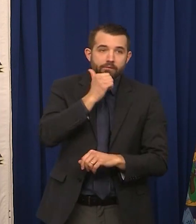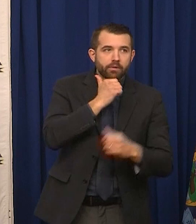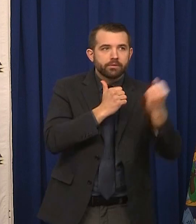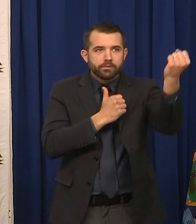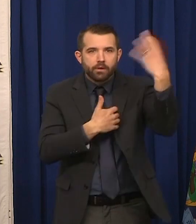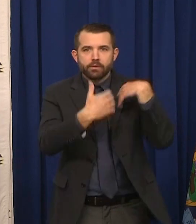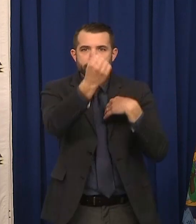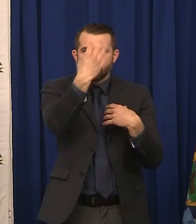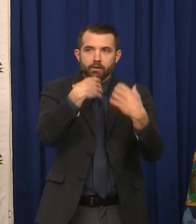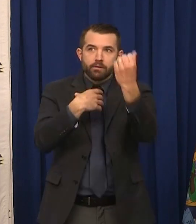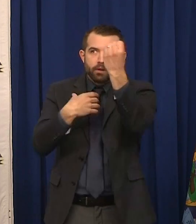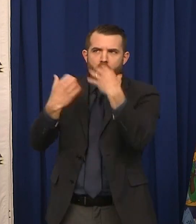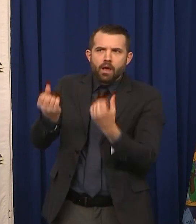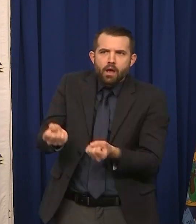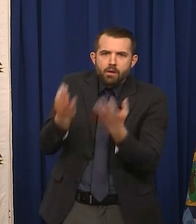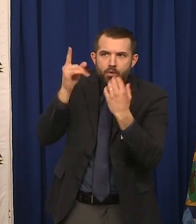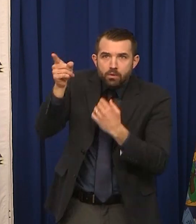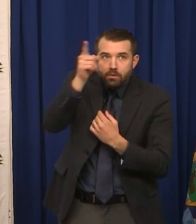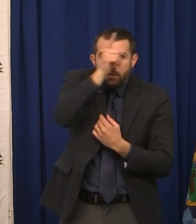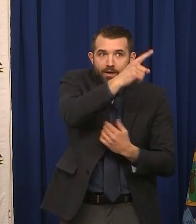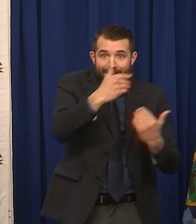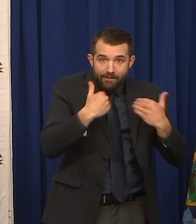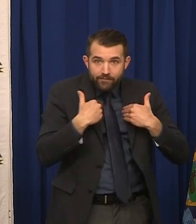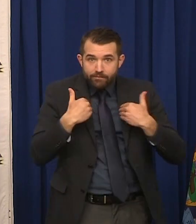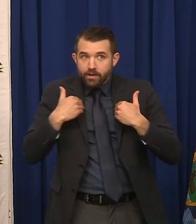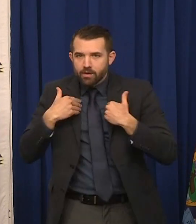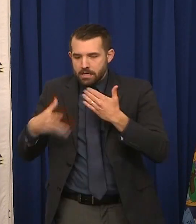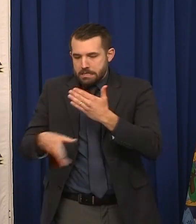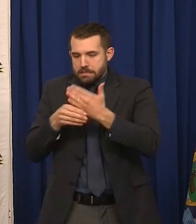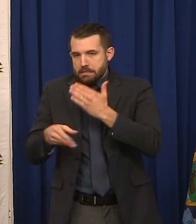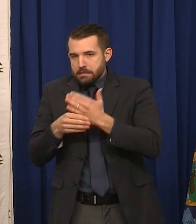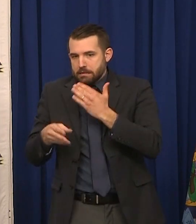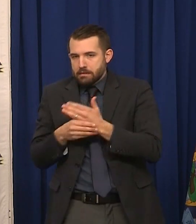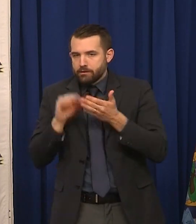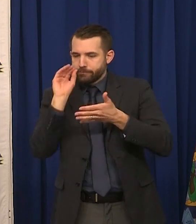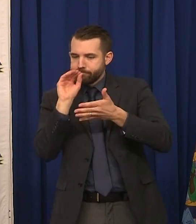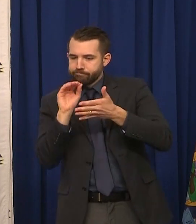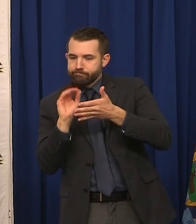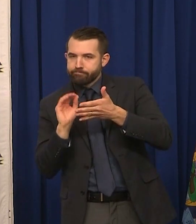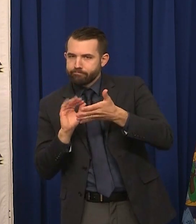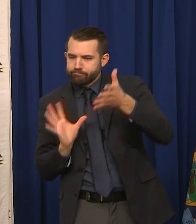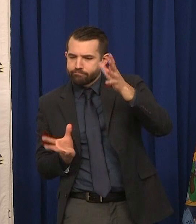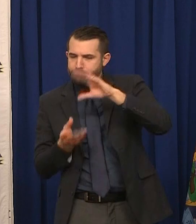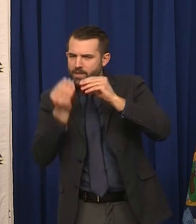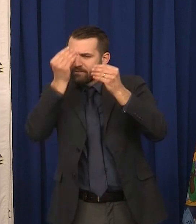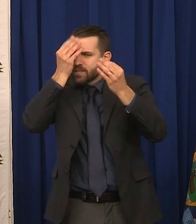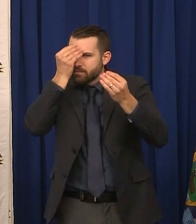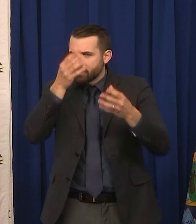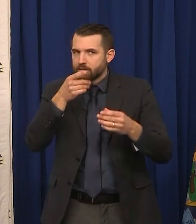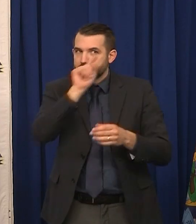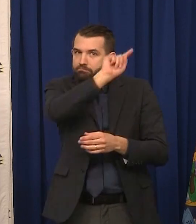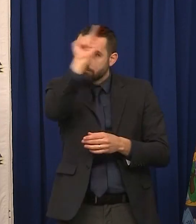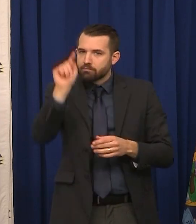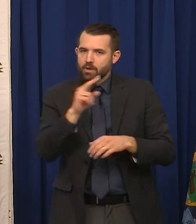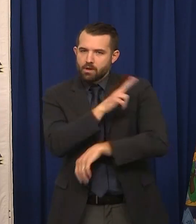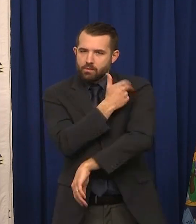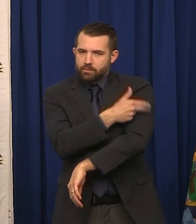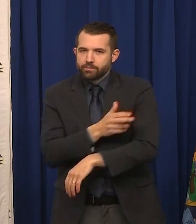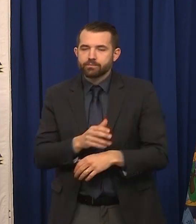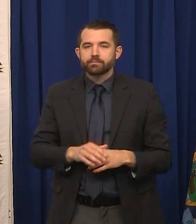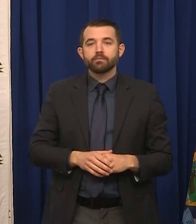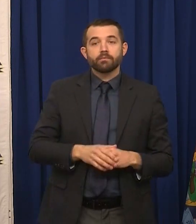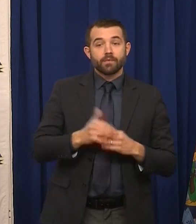we continue our planning, we're looking for additional pieces of data. And so as of this morning, we